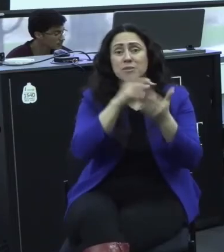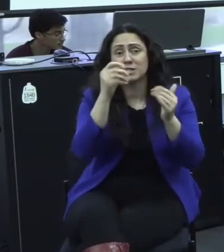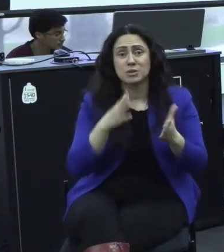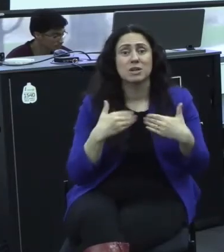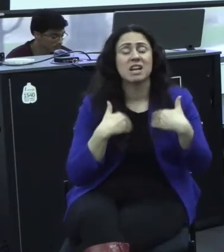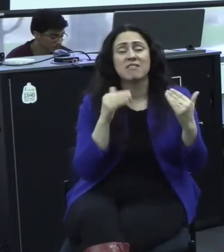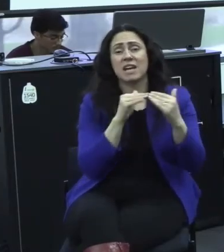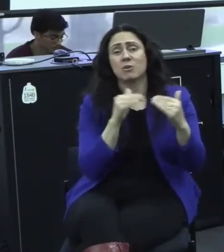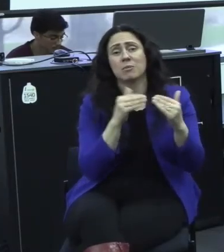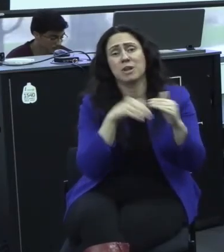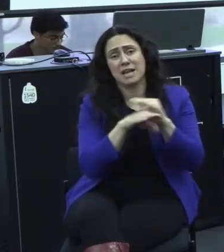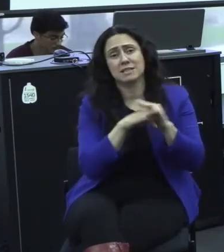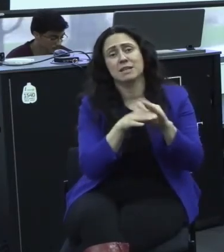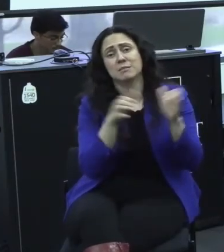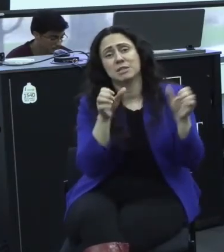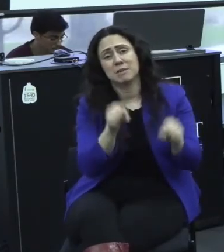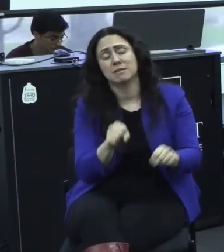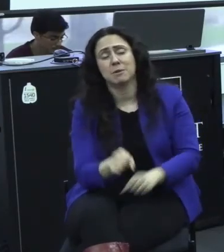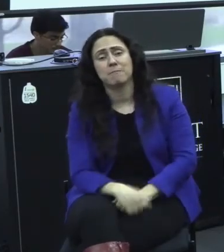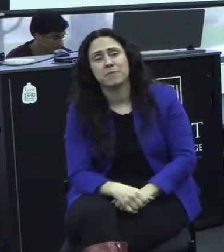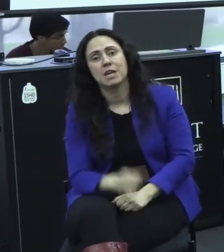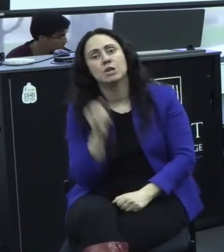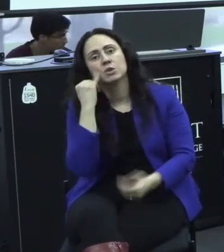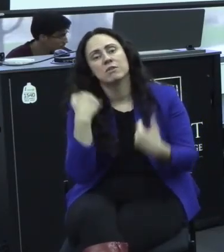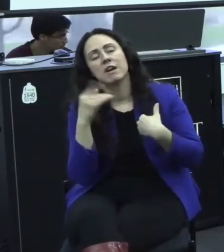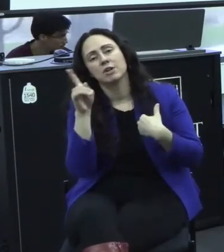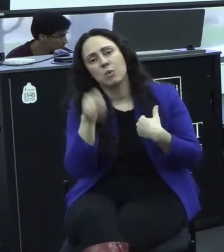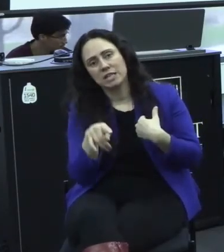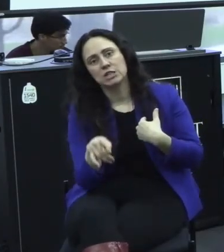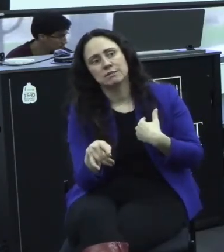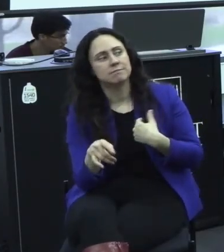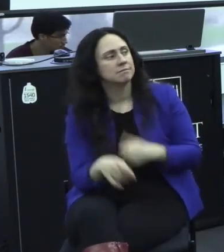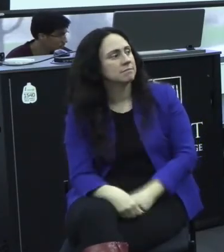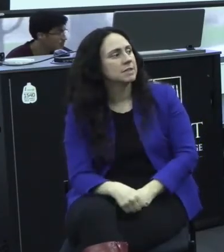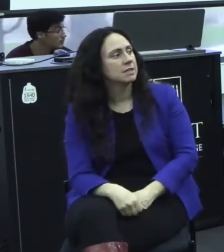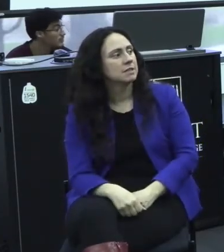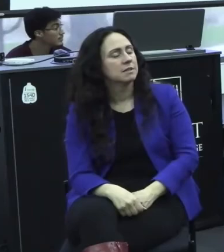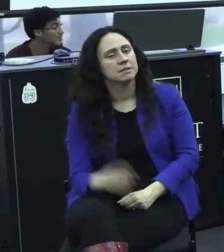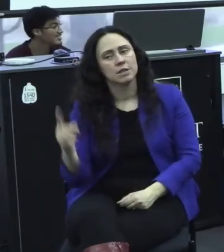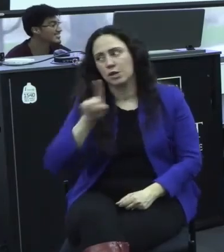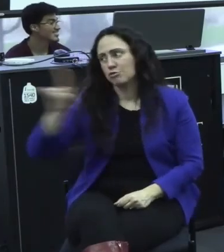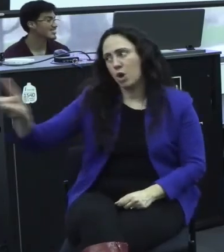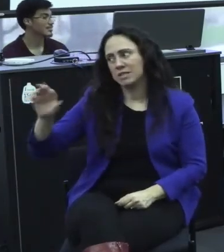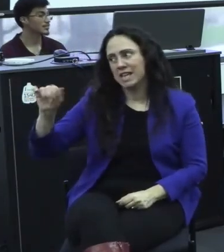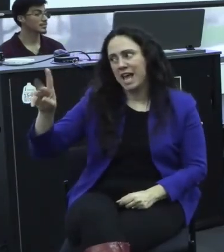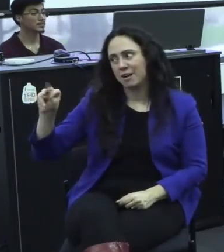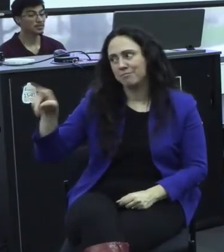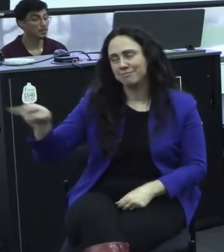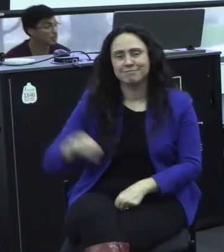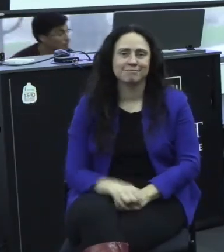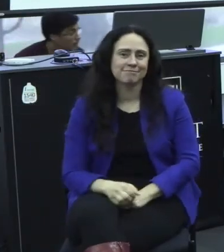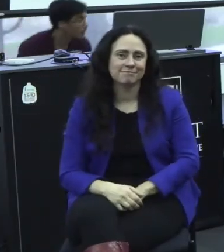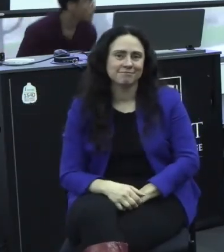have equitable access as much as possible. So if you ever have a question, come see Adam.